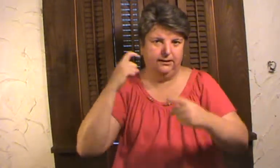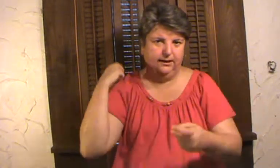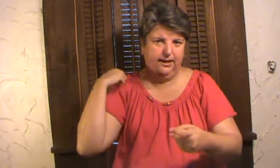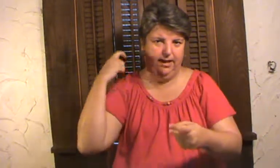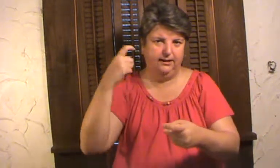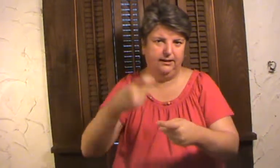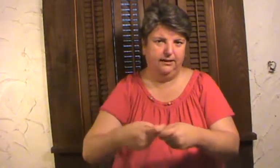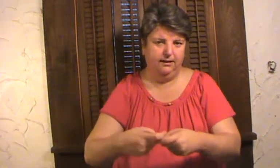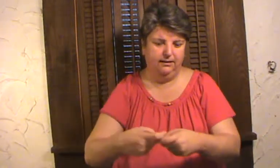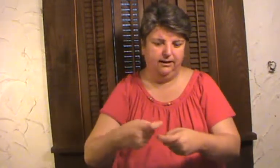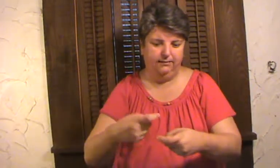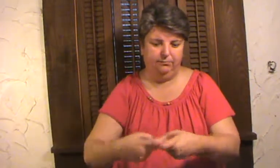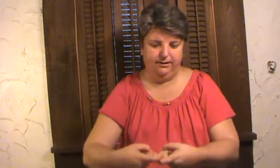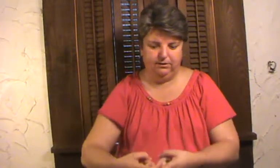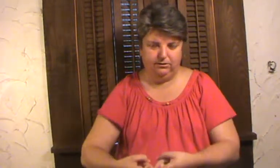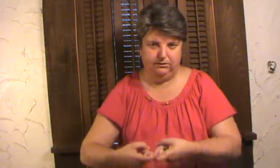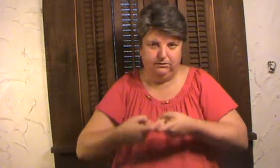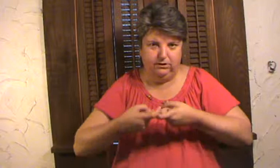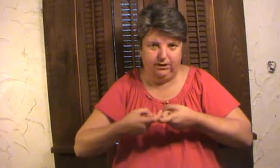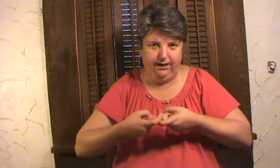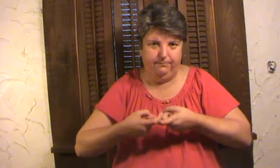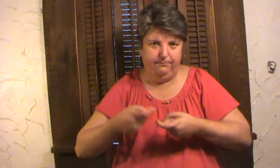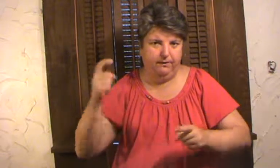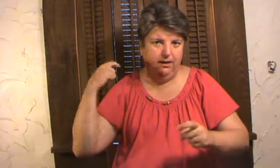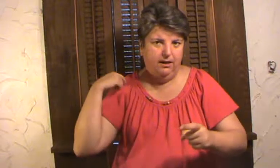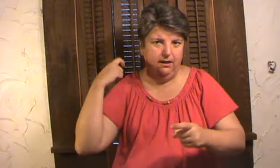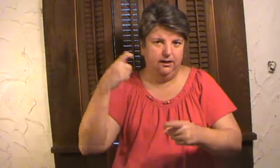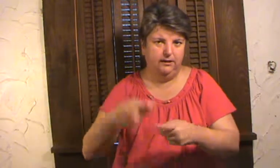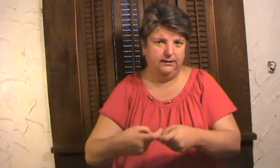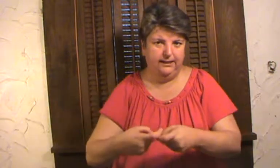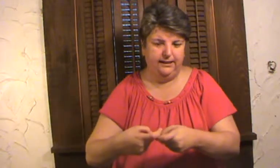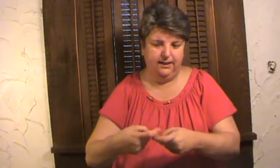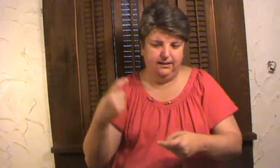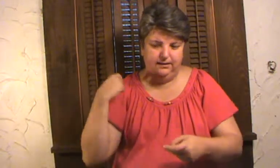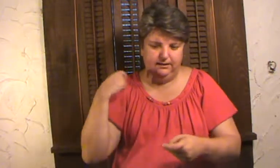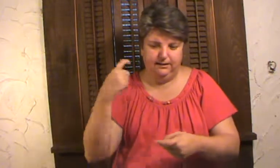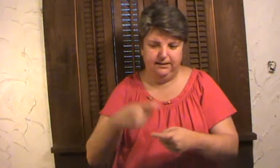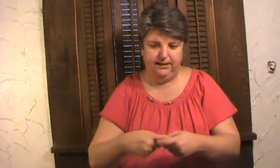like that, like a pretzel shape. Latina, Latina.